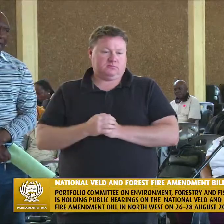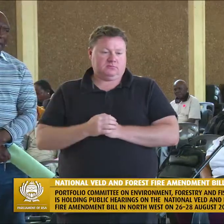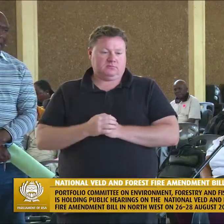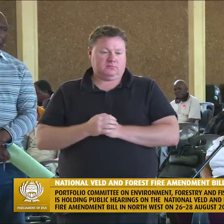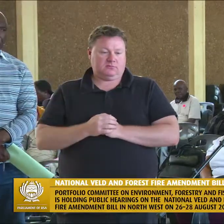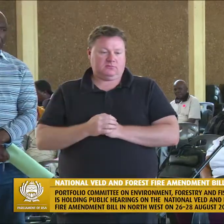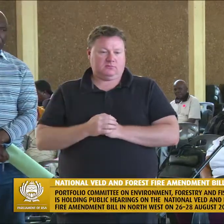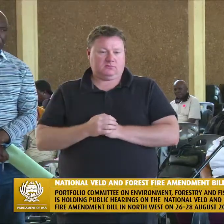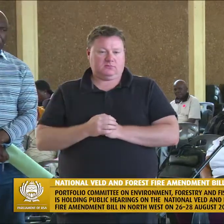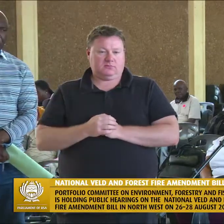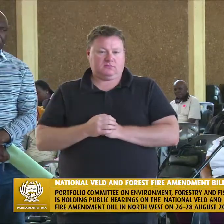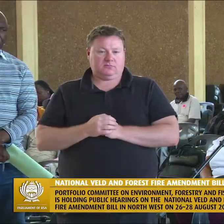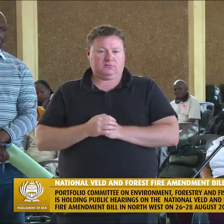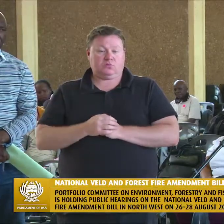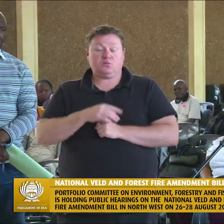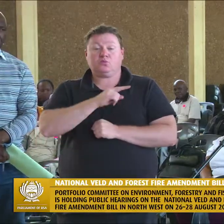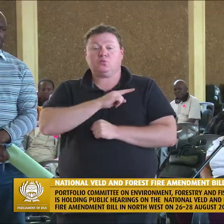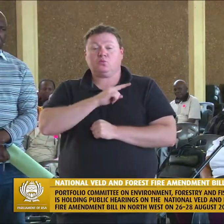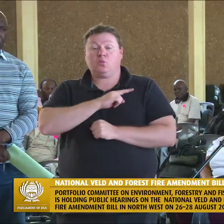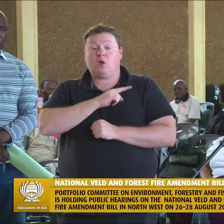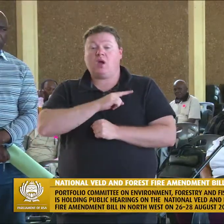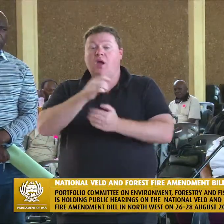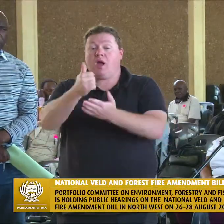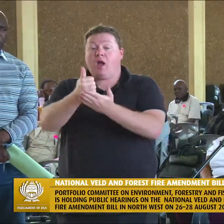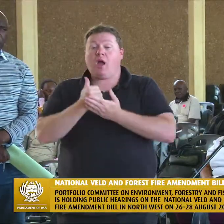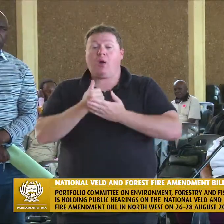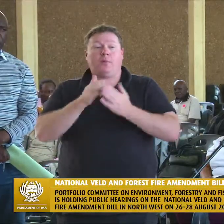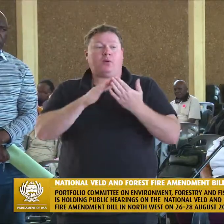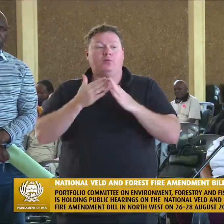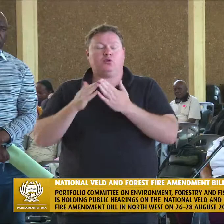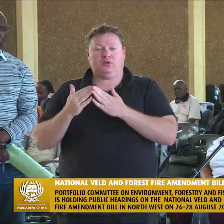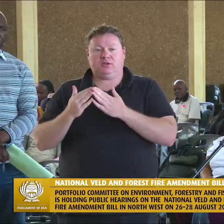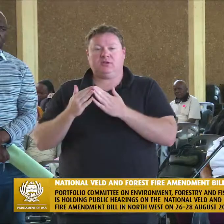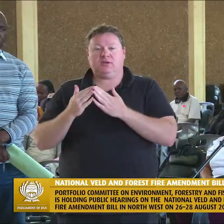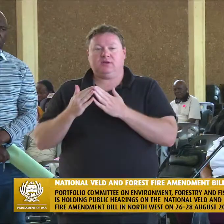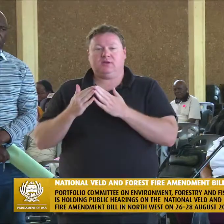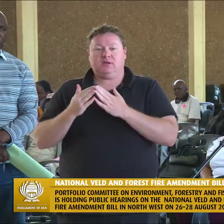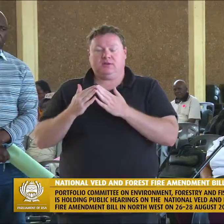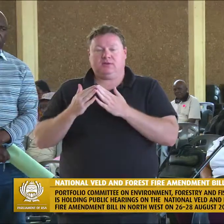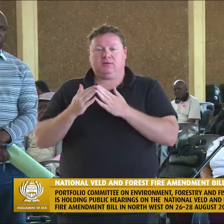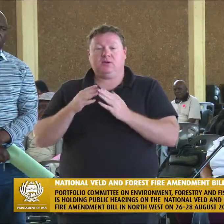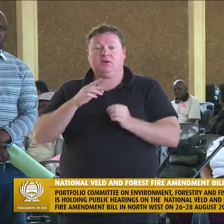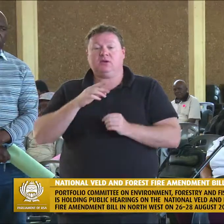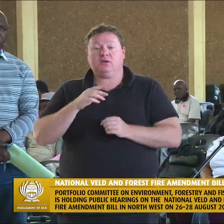this will assist the community because the community might fail to benefit